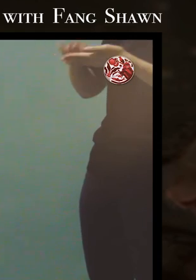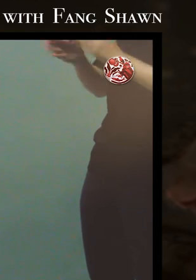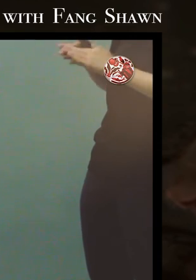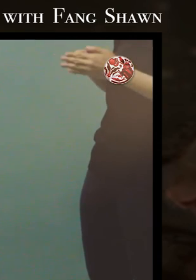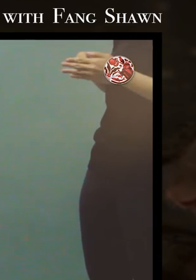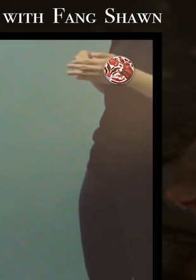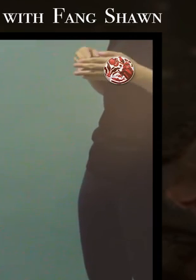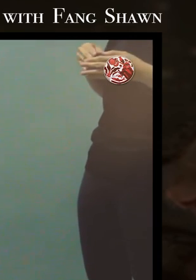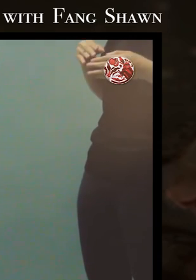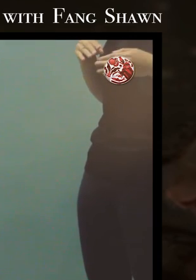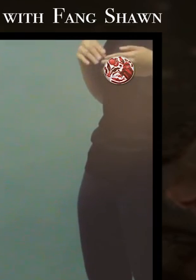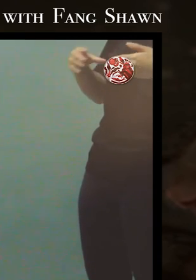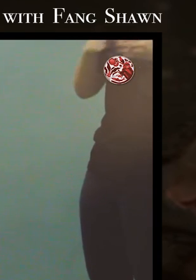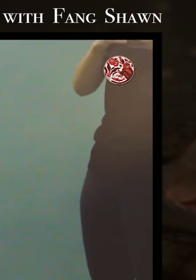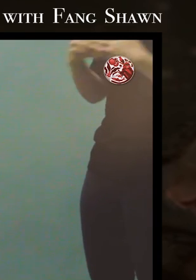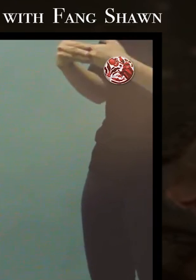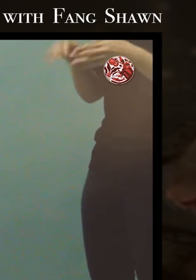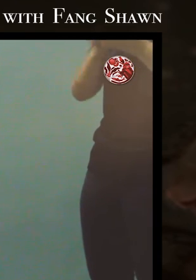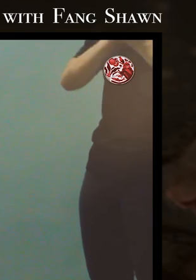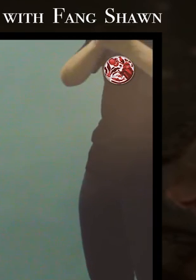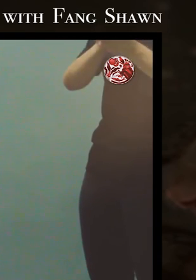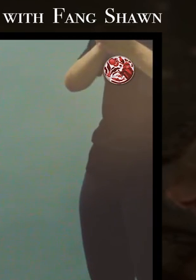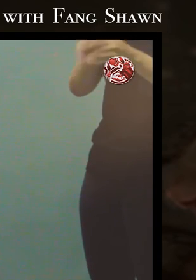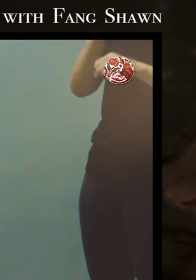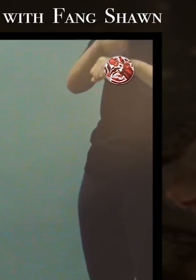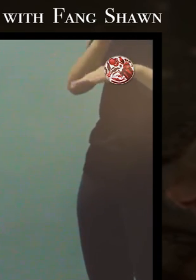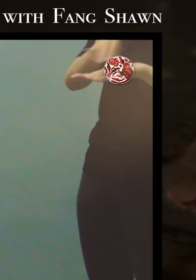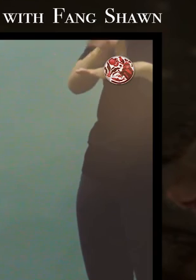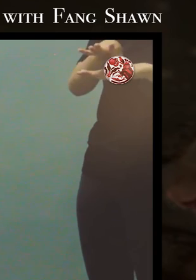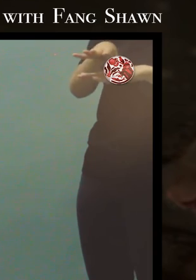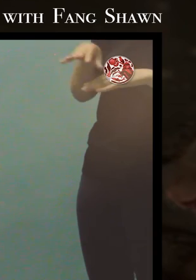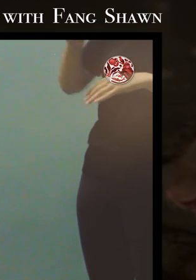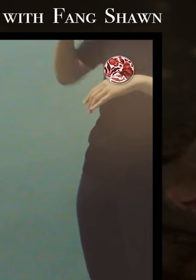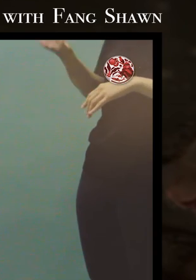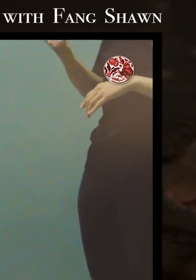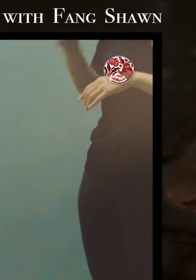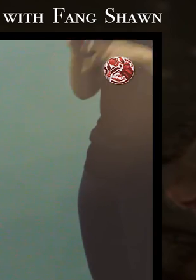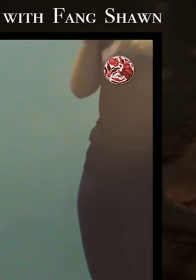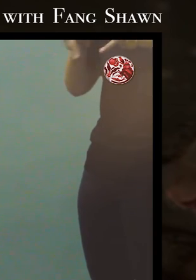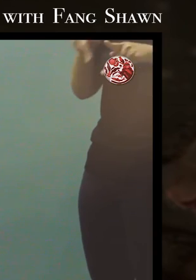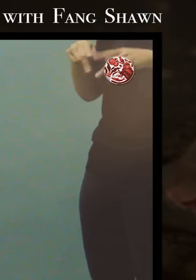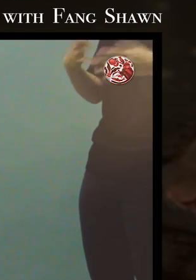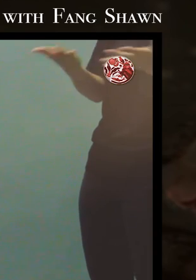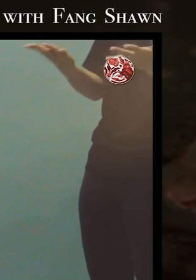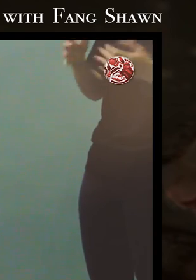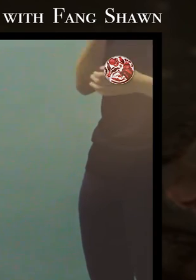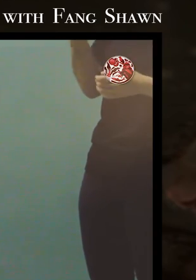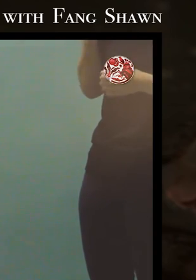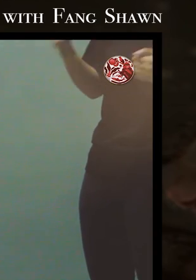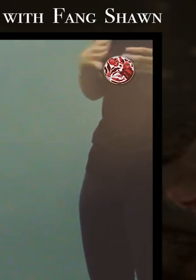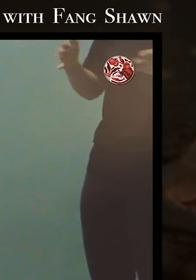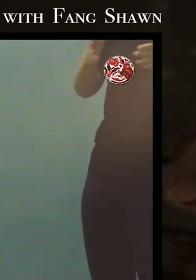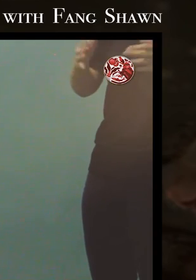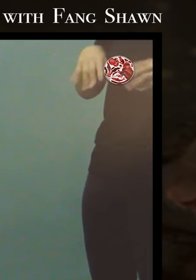other on maybe not what's wrong or right, but what's maybe a better way to do things. Some people may listen, some don't, but